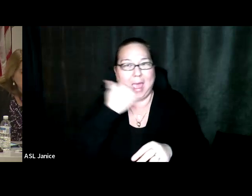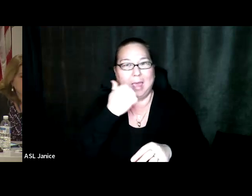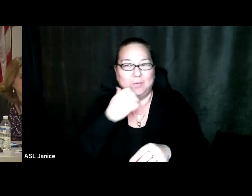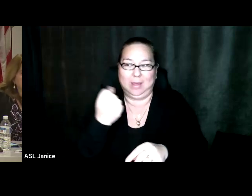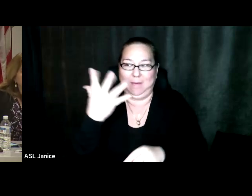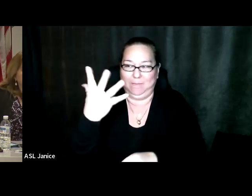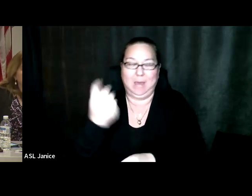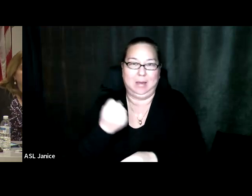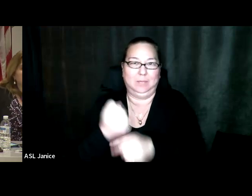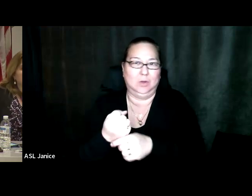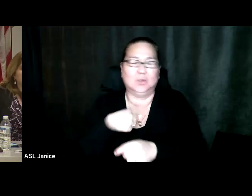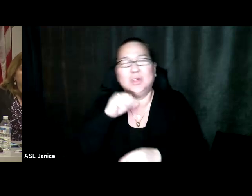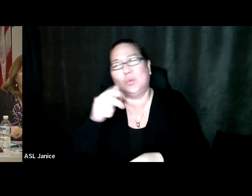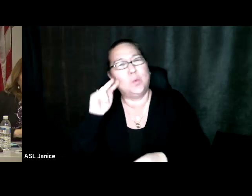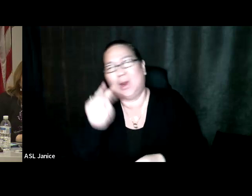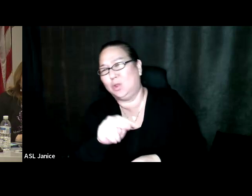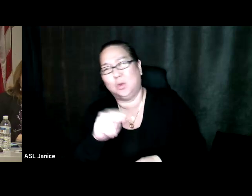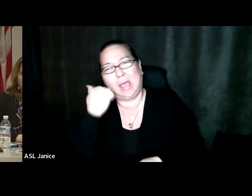year.